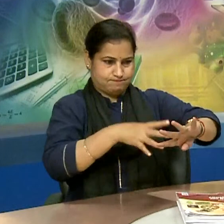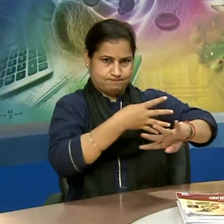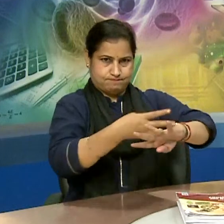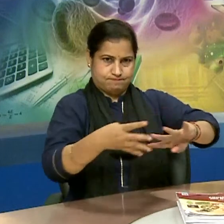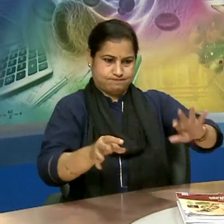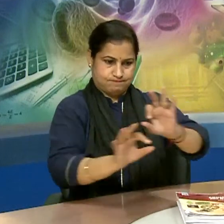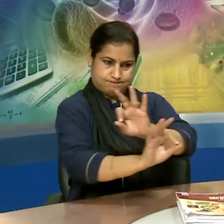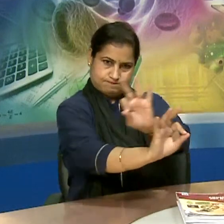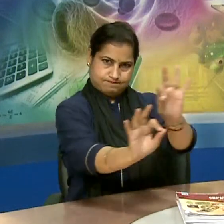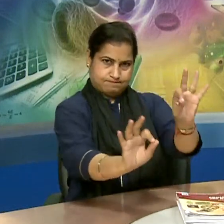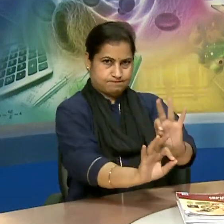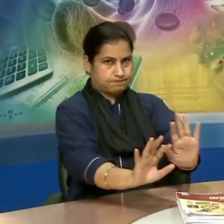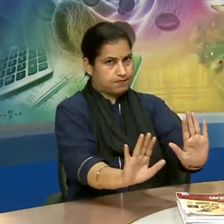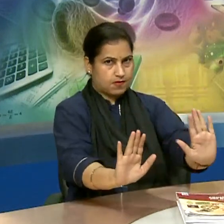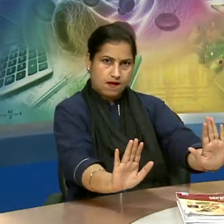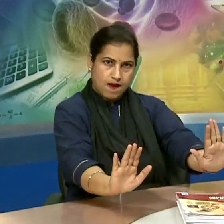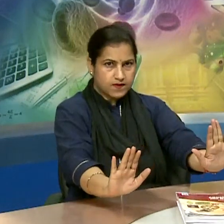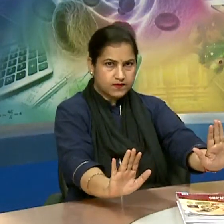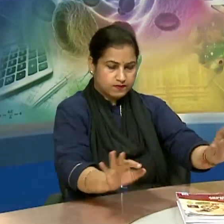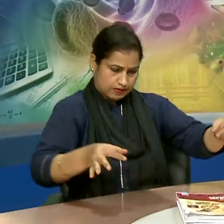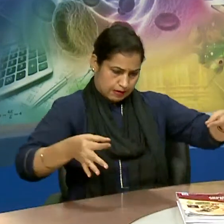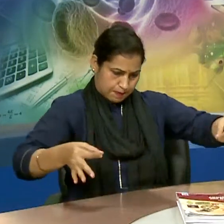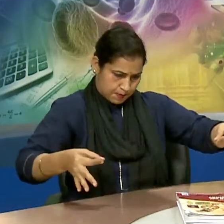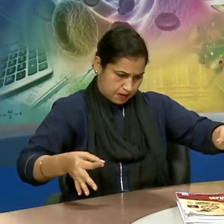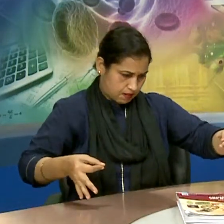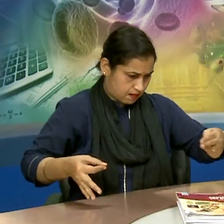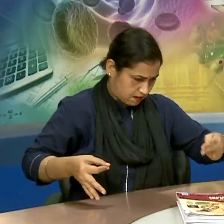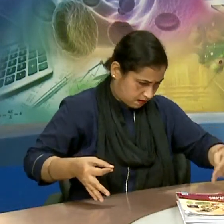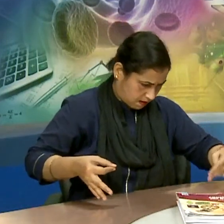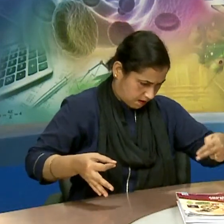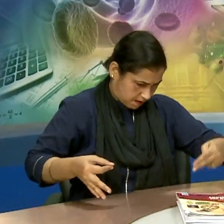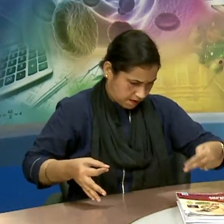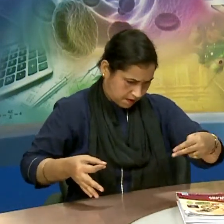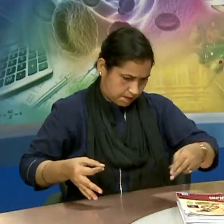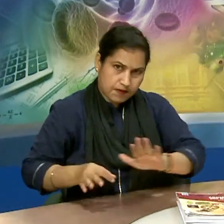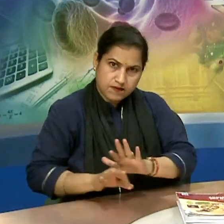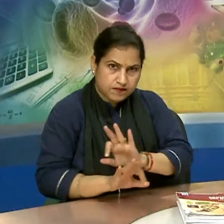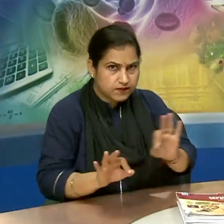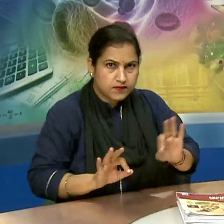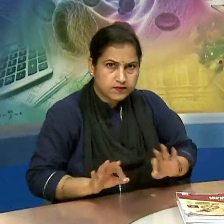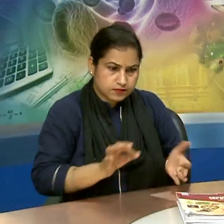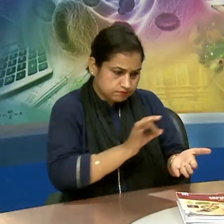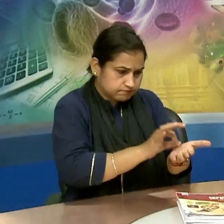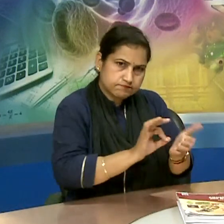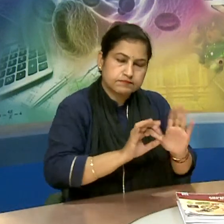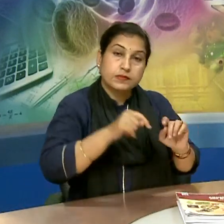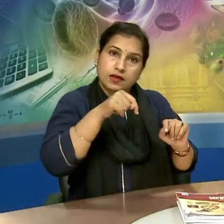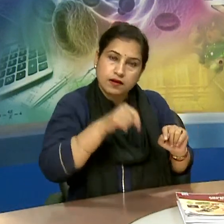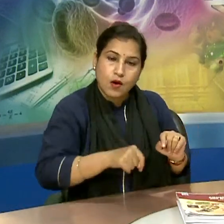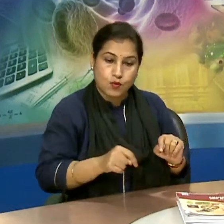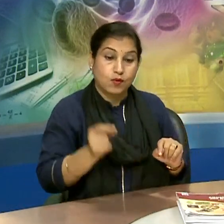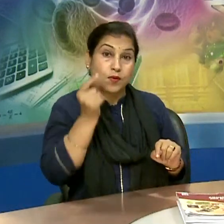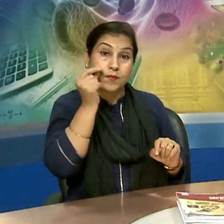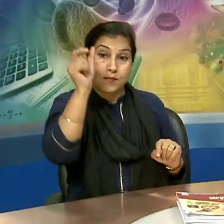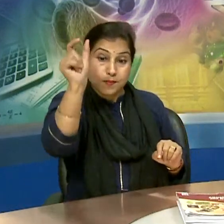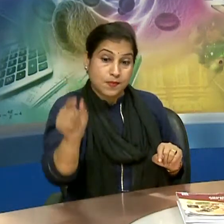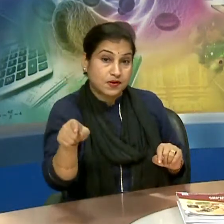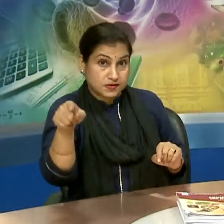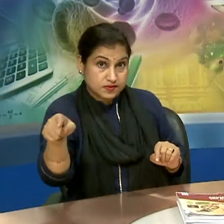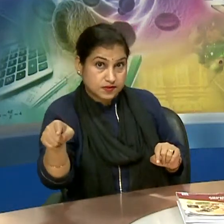Now, after making this table, write name of the person